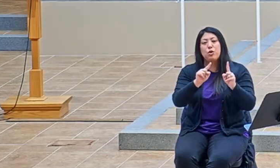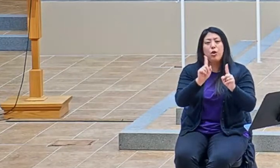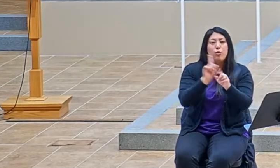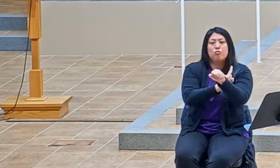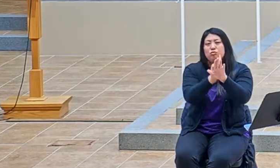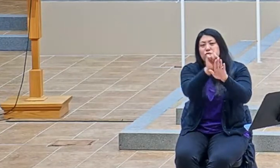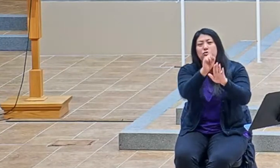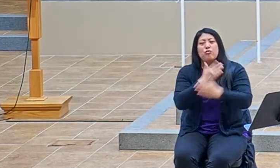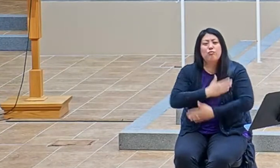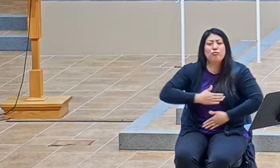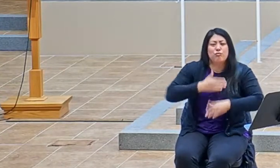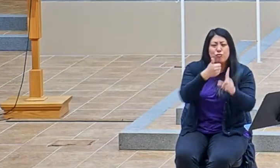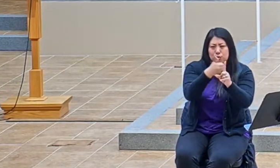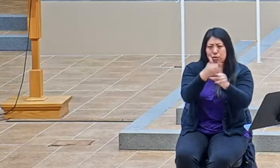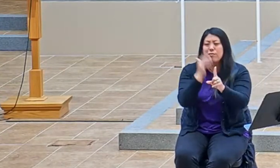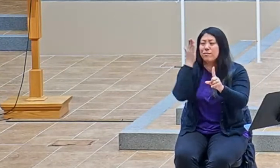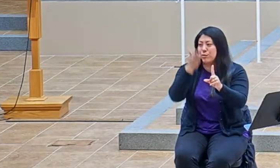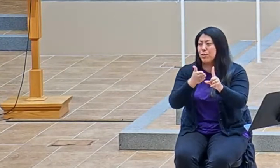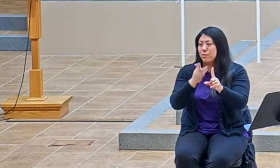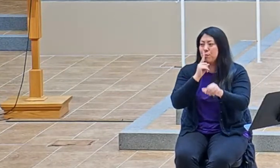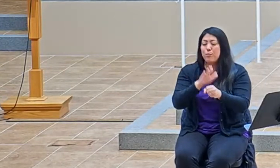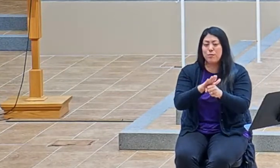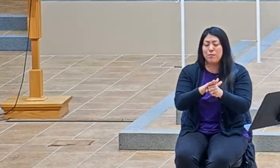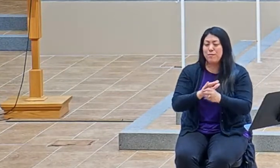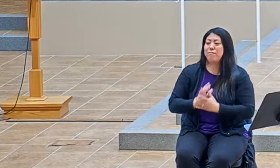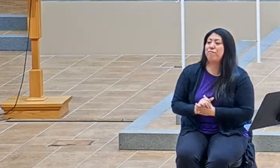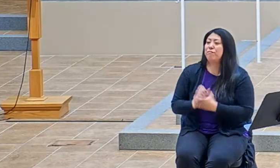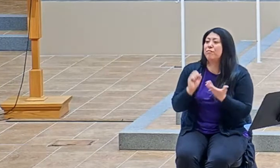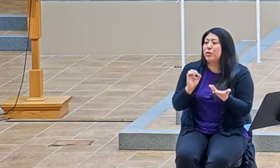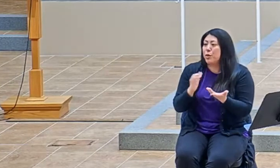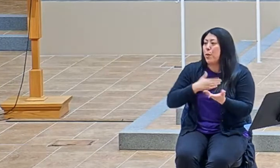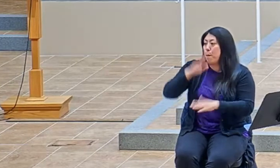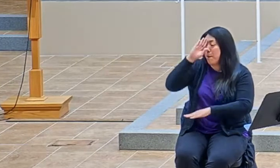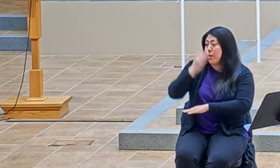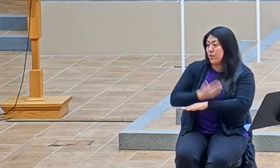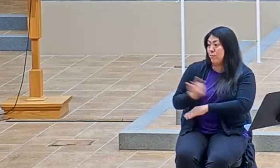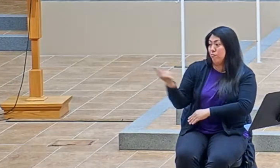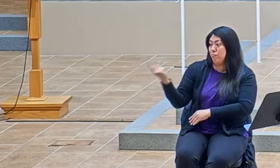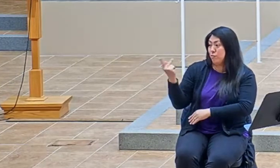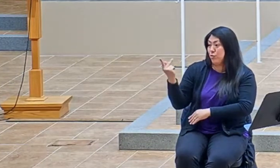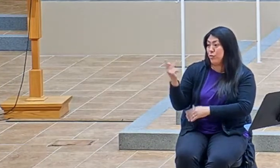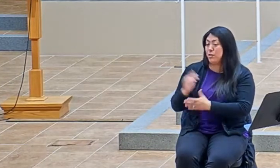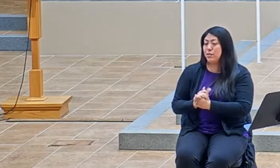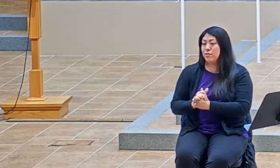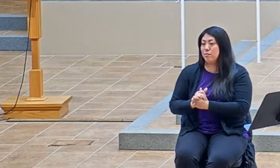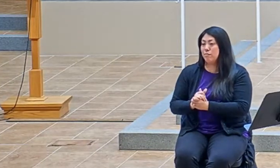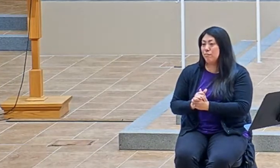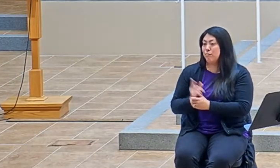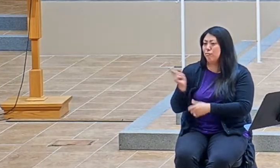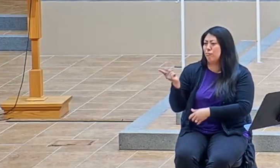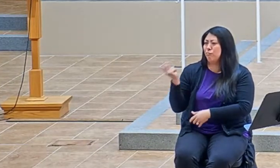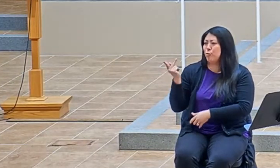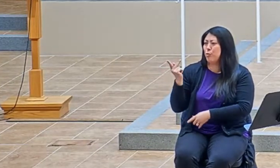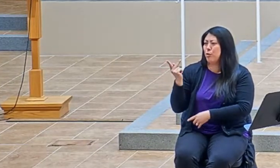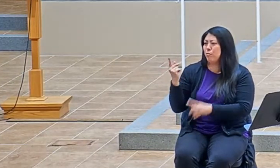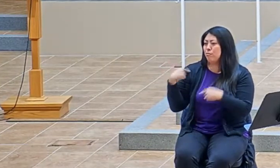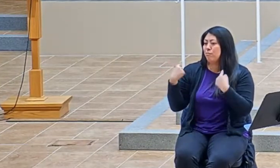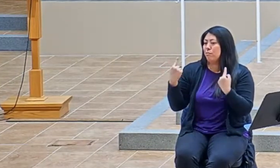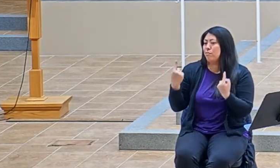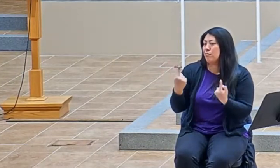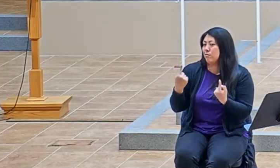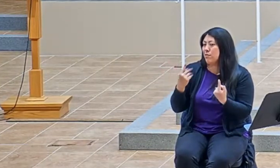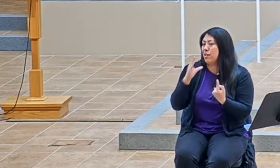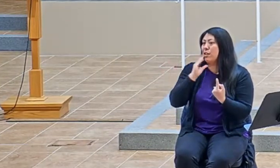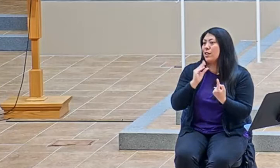all over that mountain. You'll really enjoy it. So, you know, my son and I have had, before